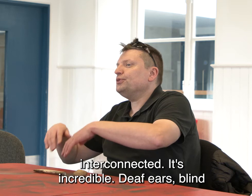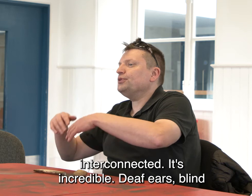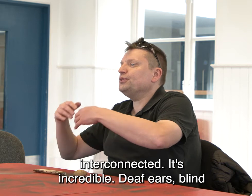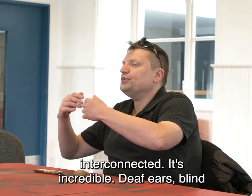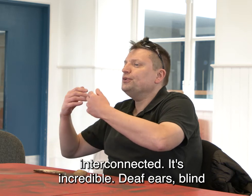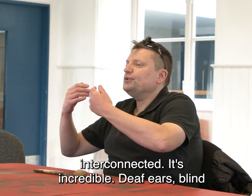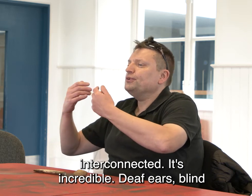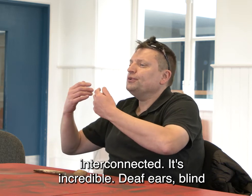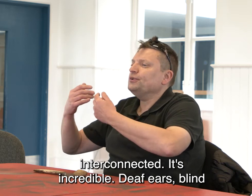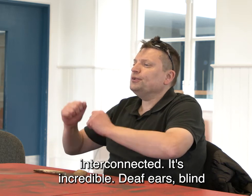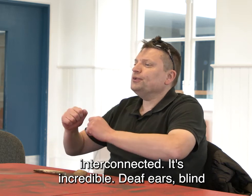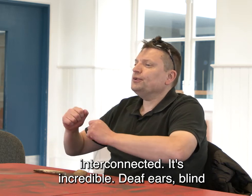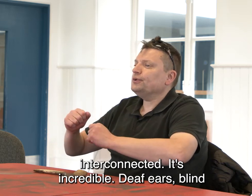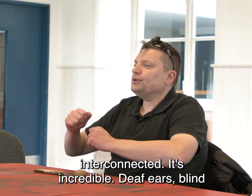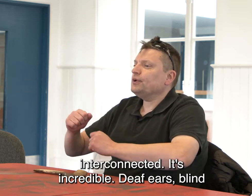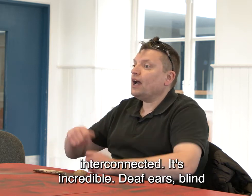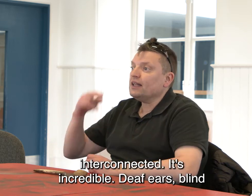It's incredible.